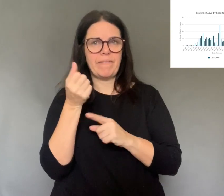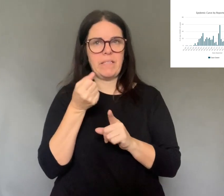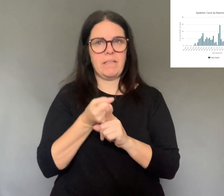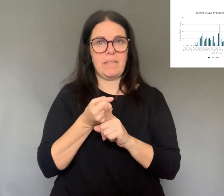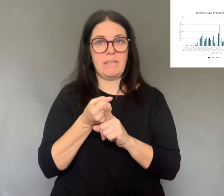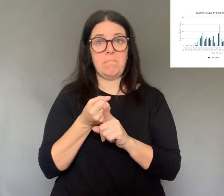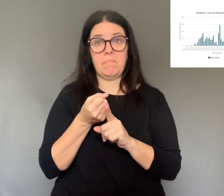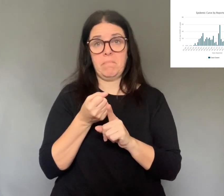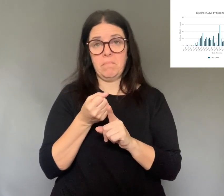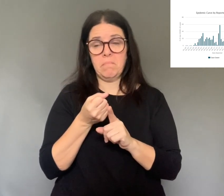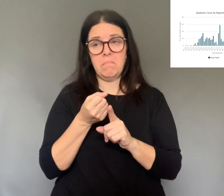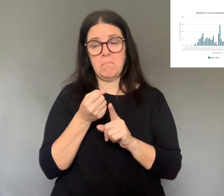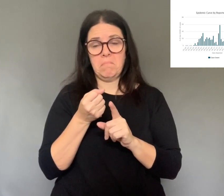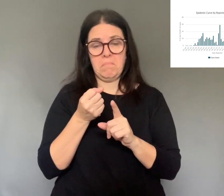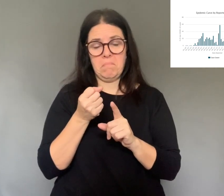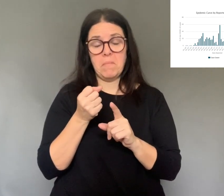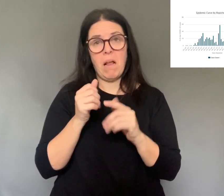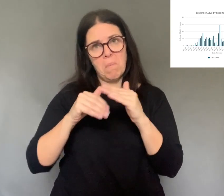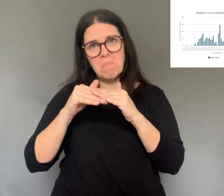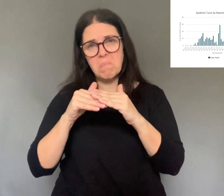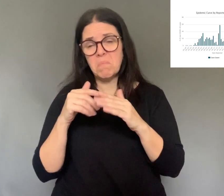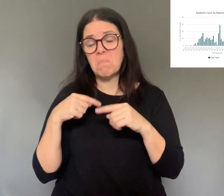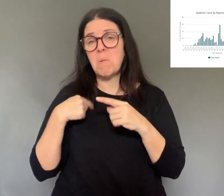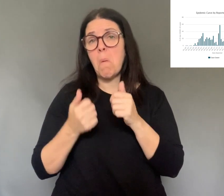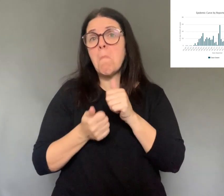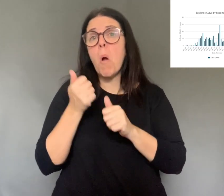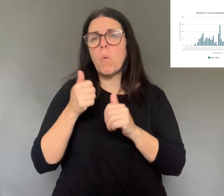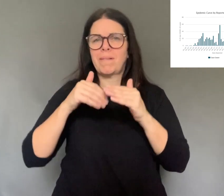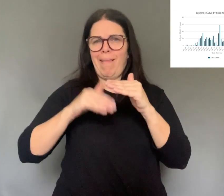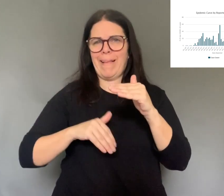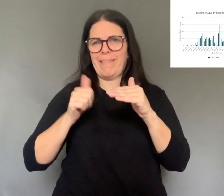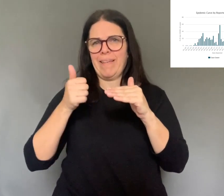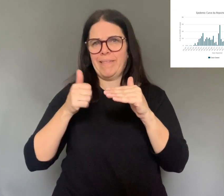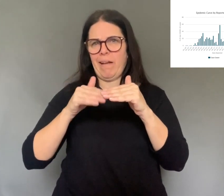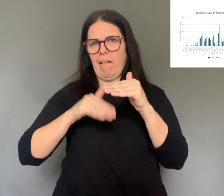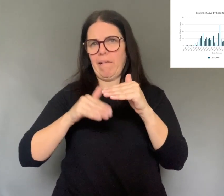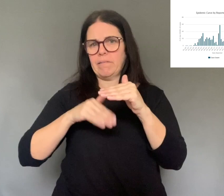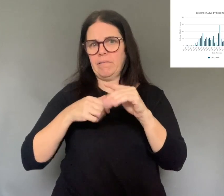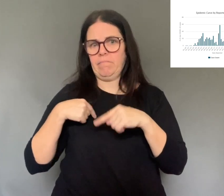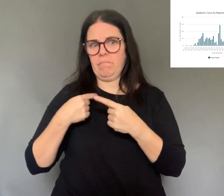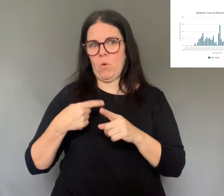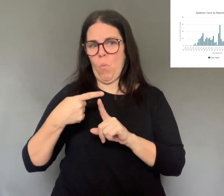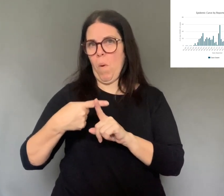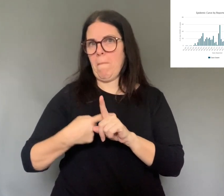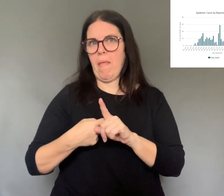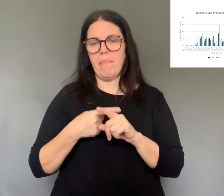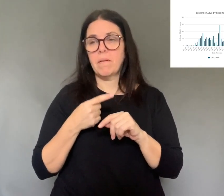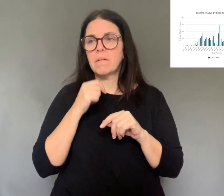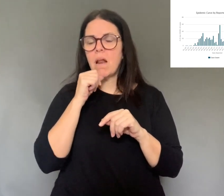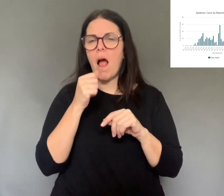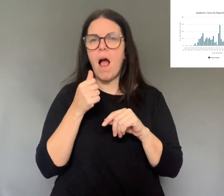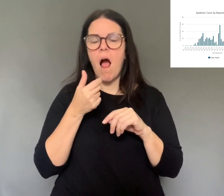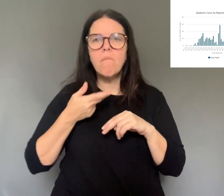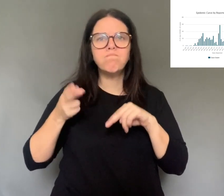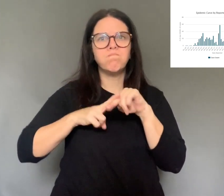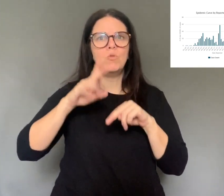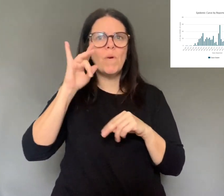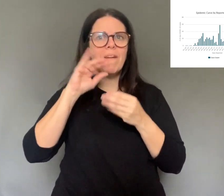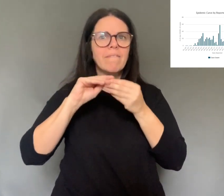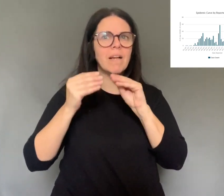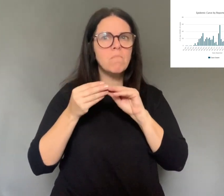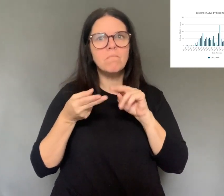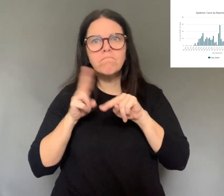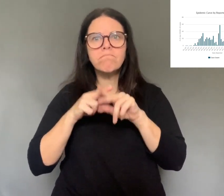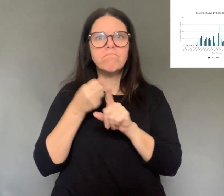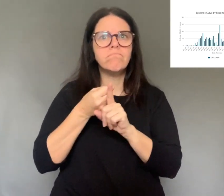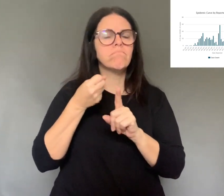So even if you're looking at this from a reporting date perspective, we're still getting the cases, but it is